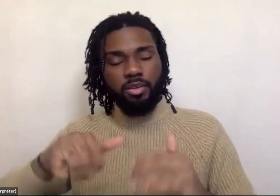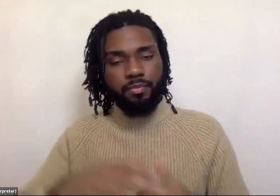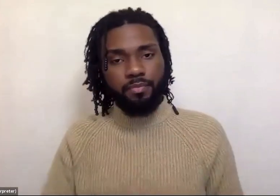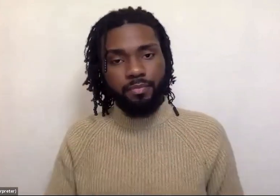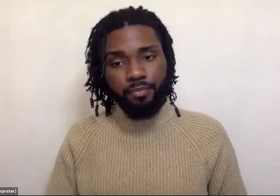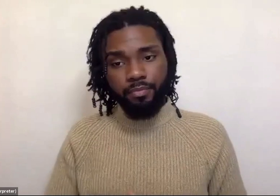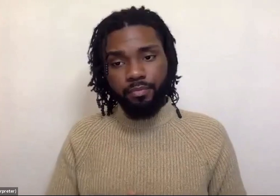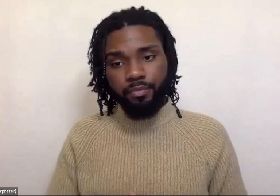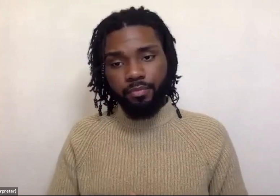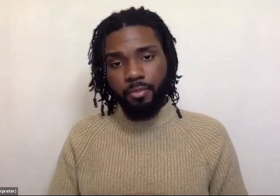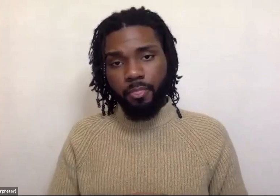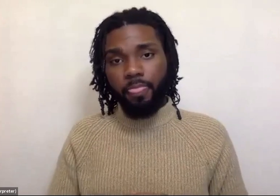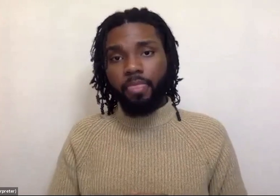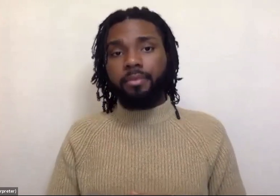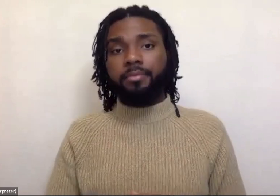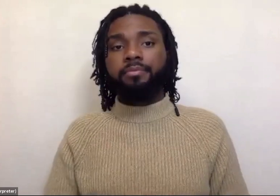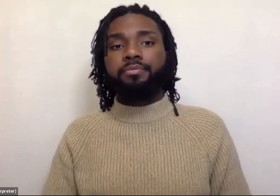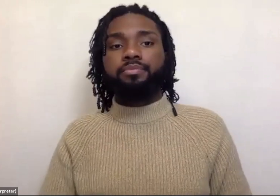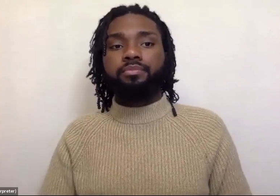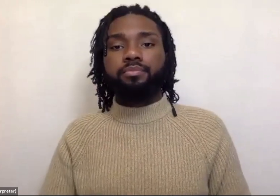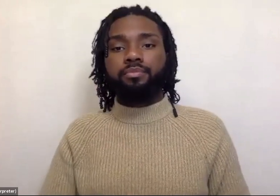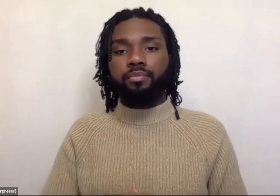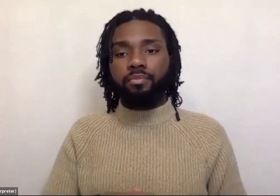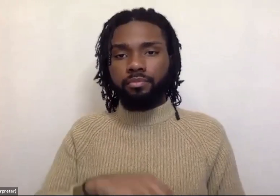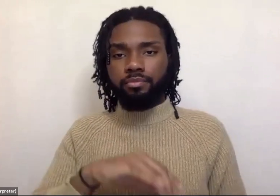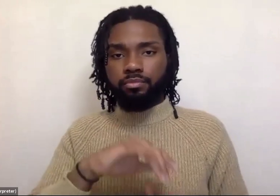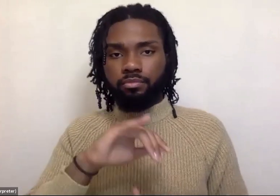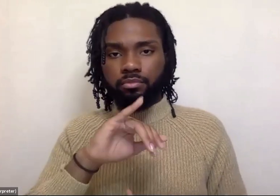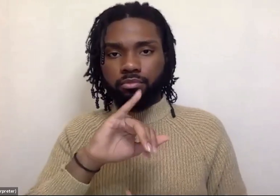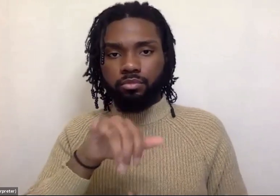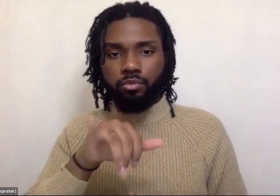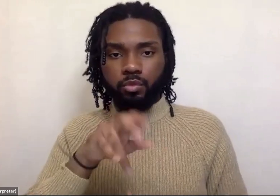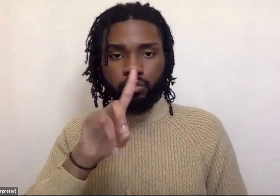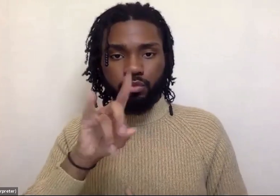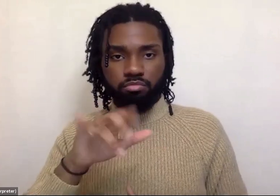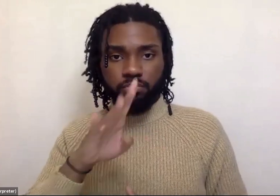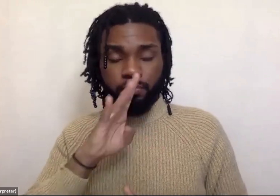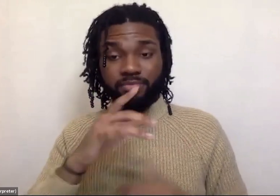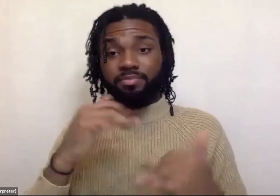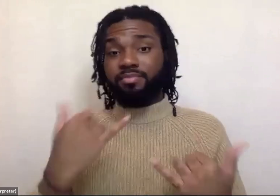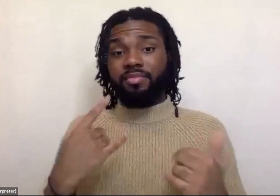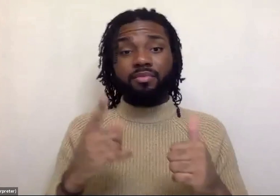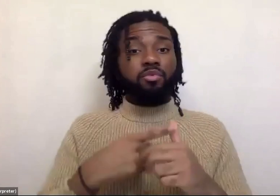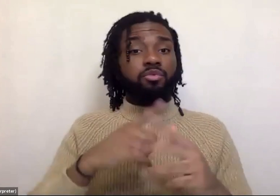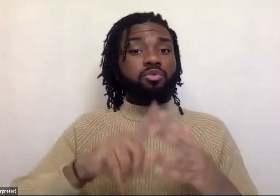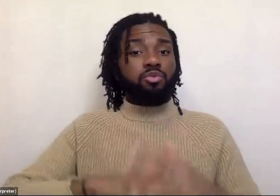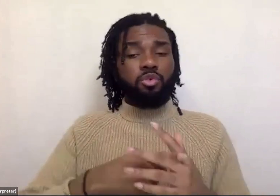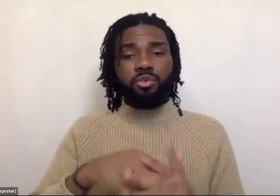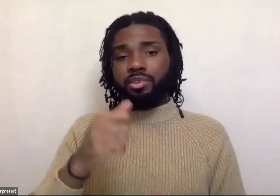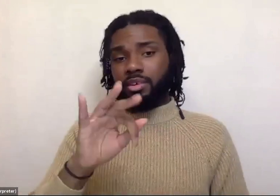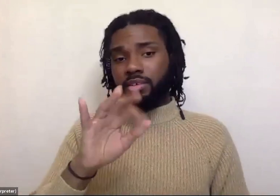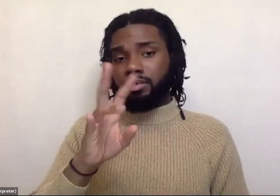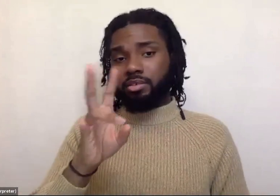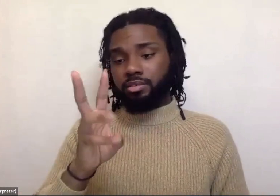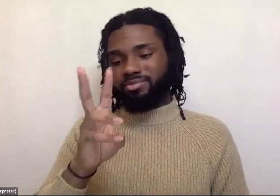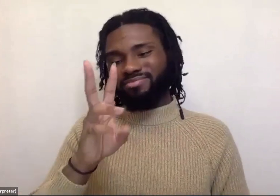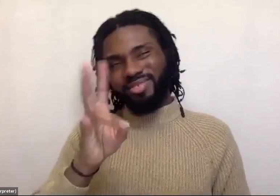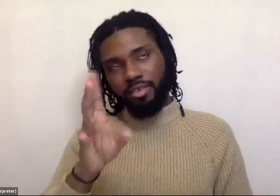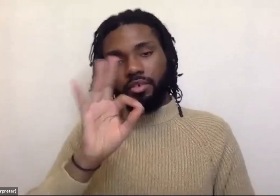Perfect question. When I first start, it's 1979, and we think I'm at Blackside in